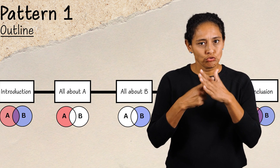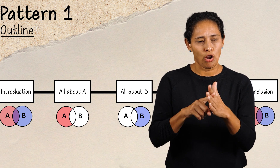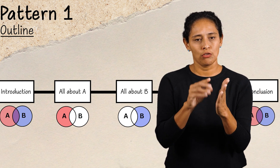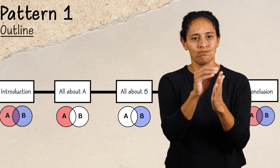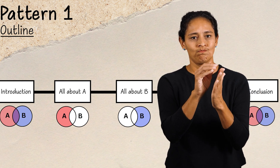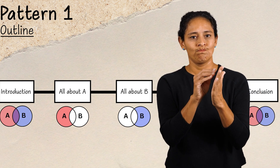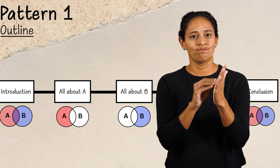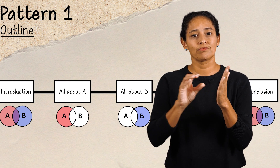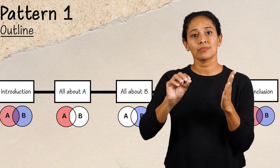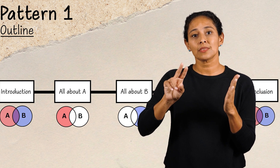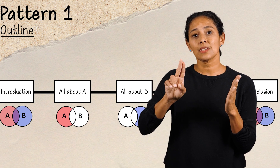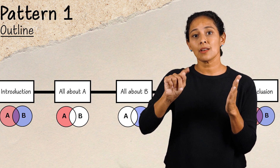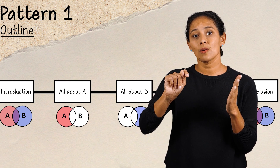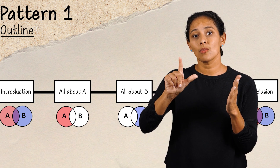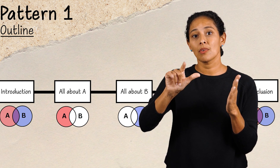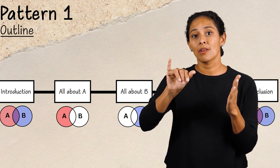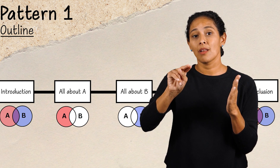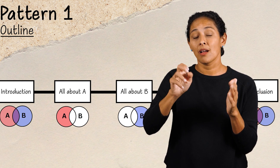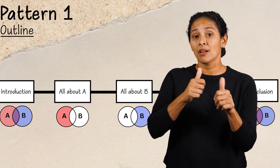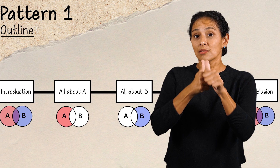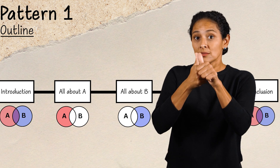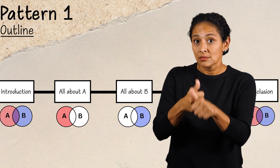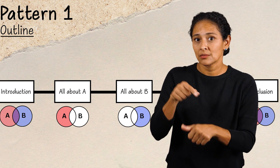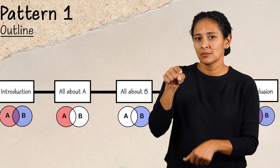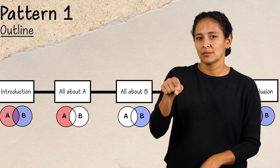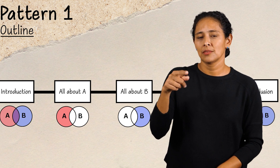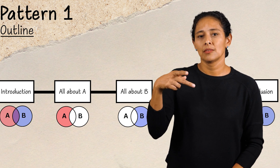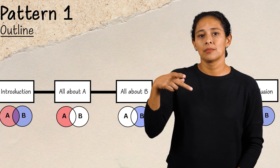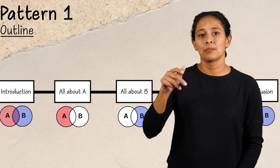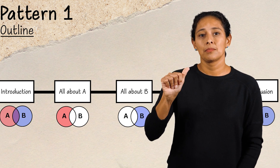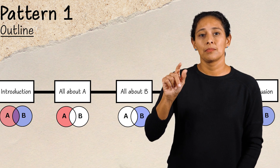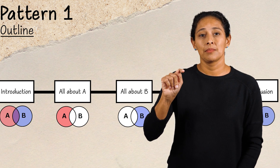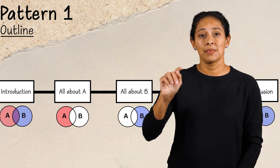Let's look at how we would start an outline using pattern 1.